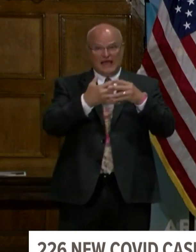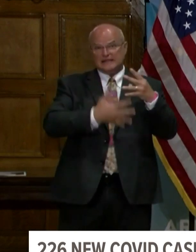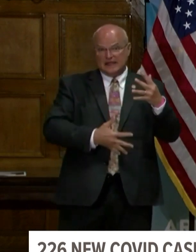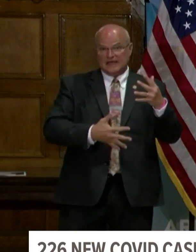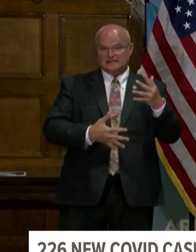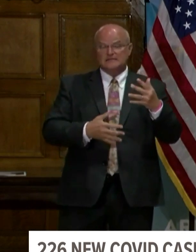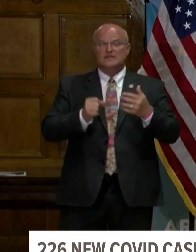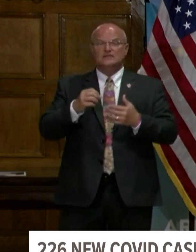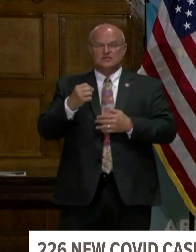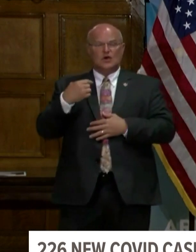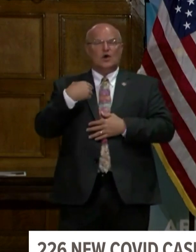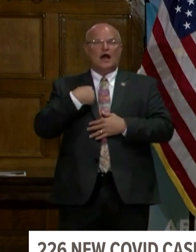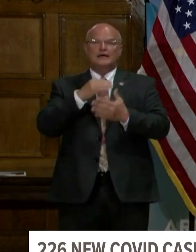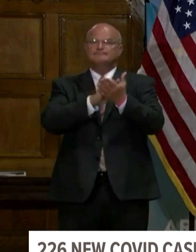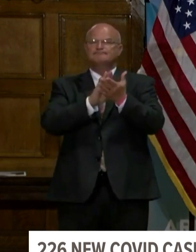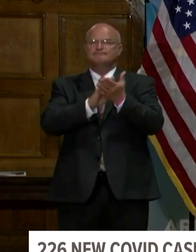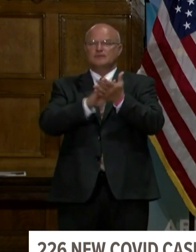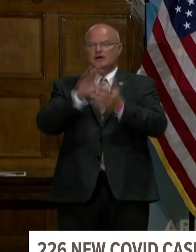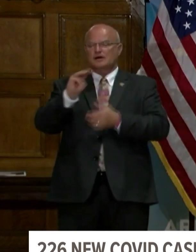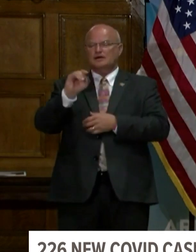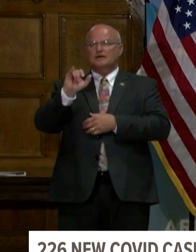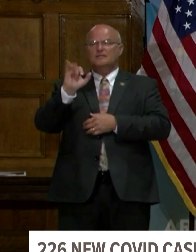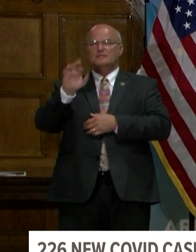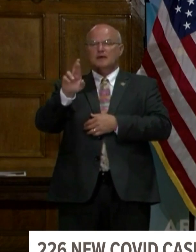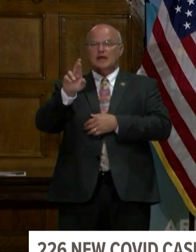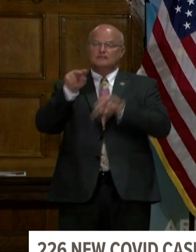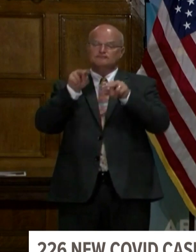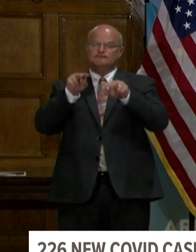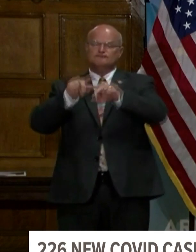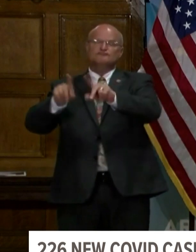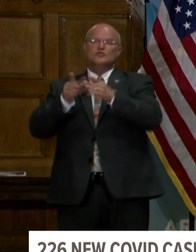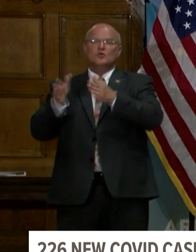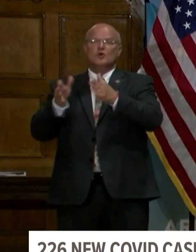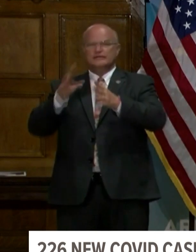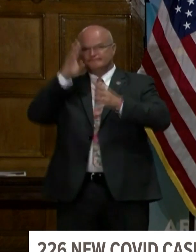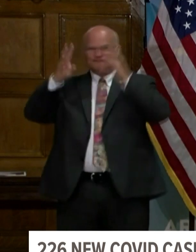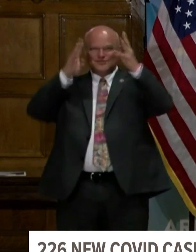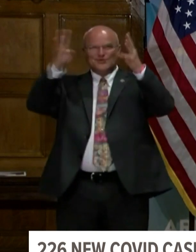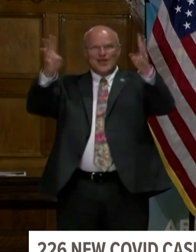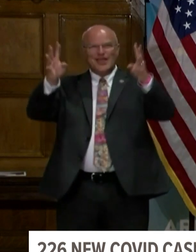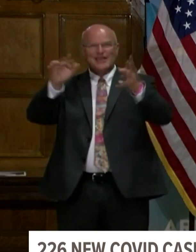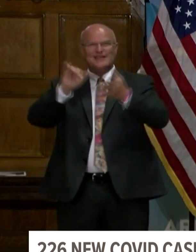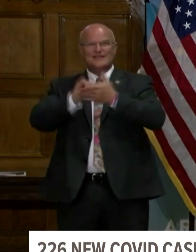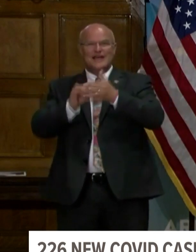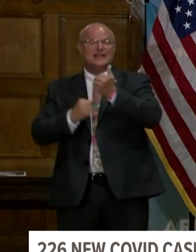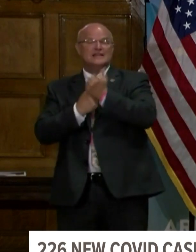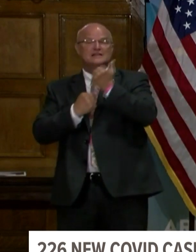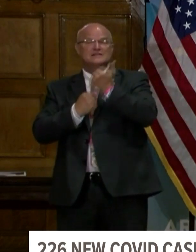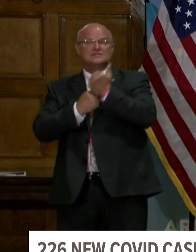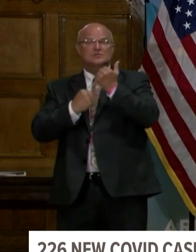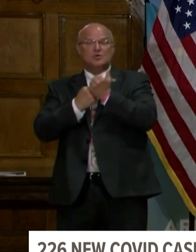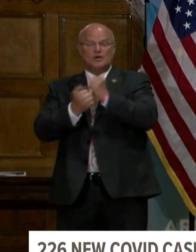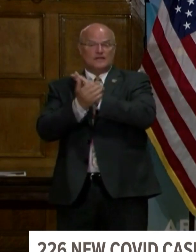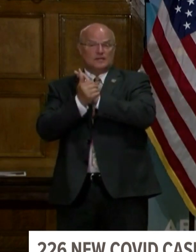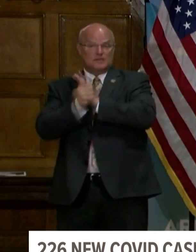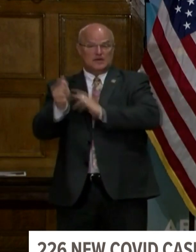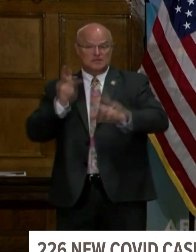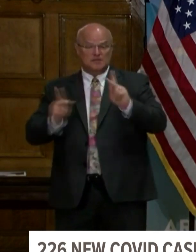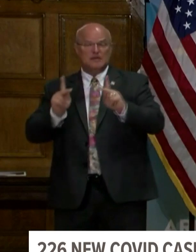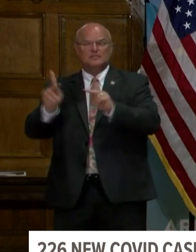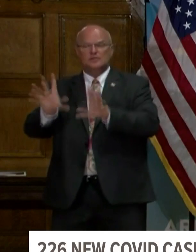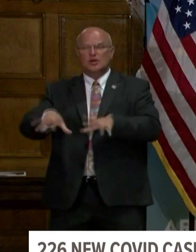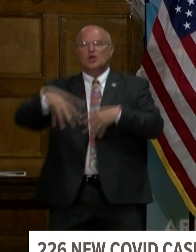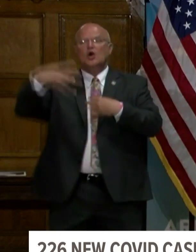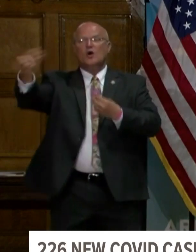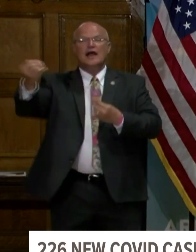guidelines. And so I applaud the mayor for looking at ways that can be creative, that supports the ability of people to